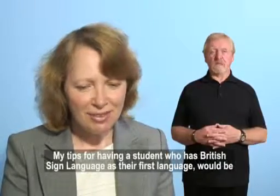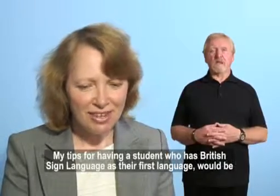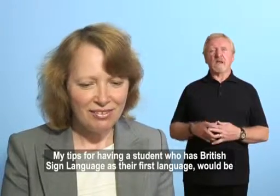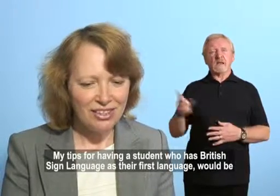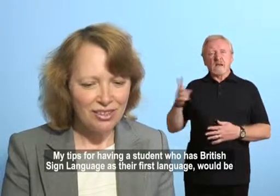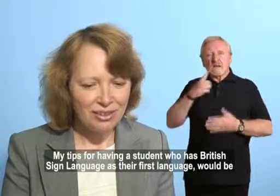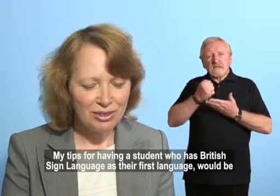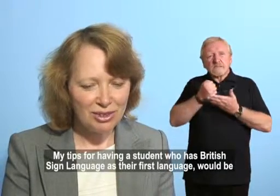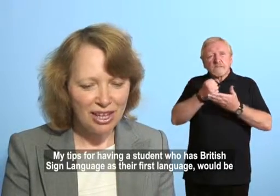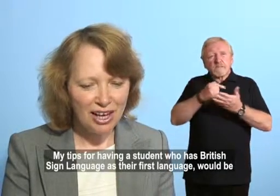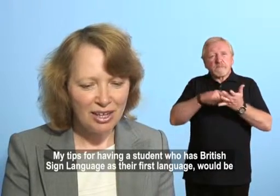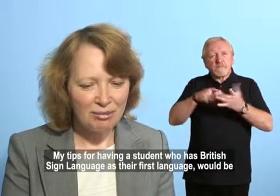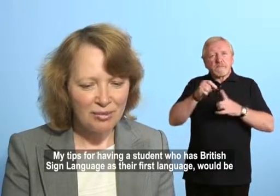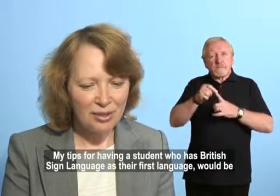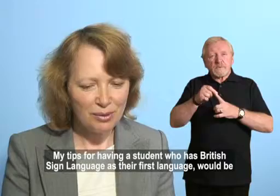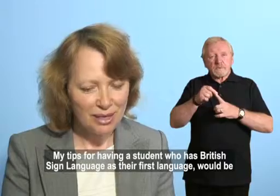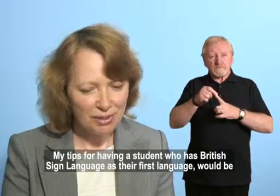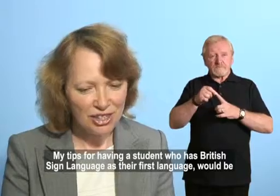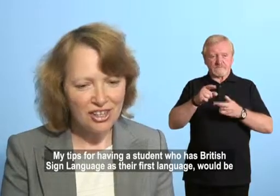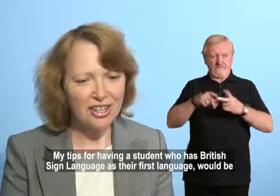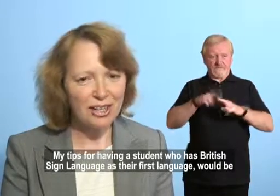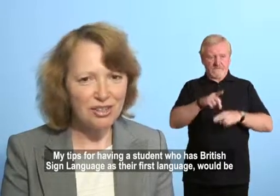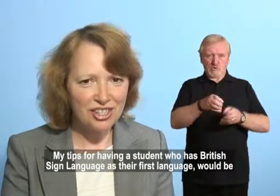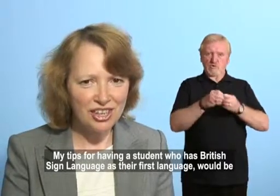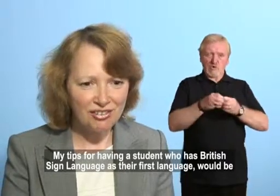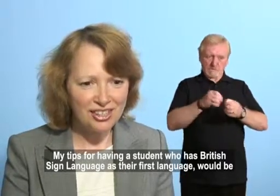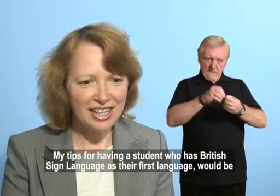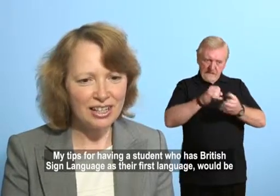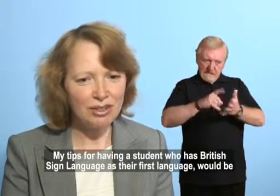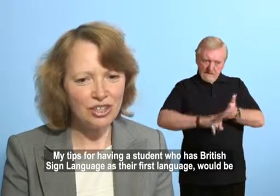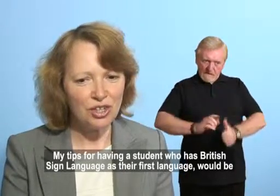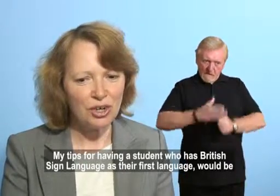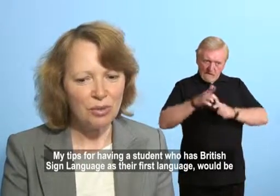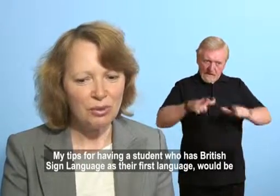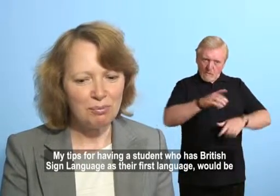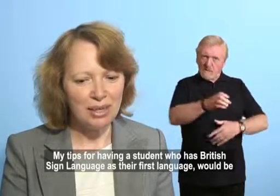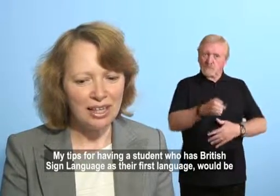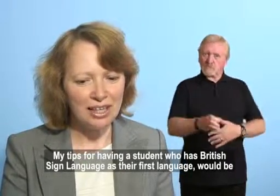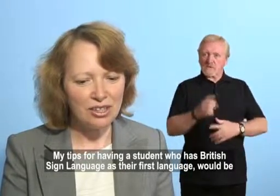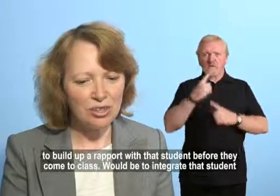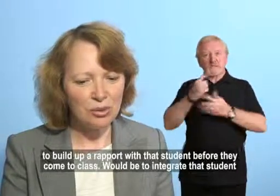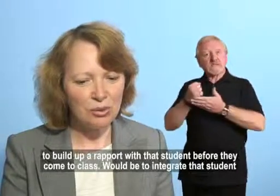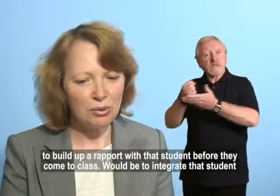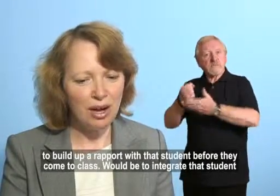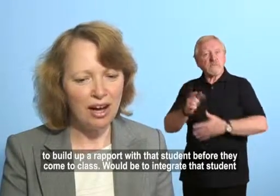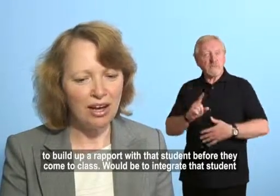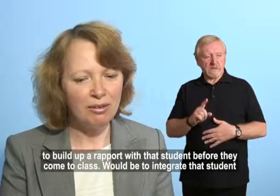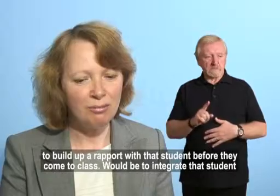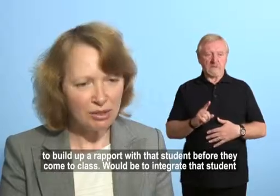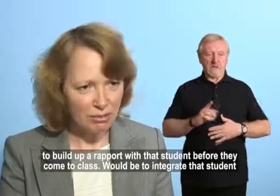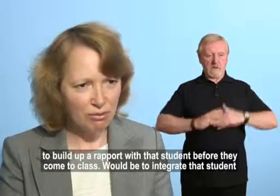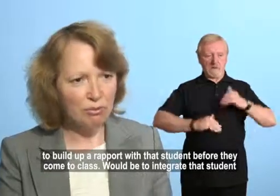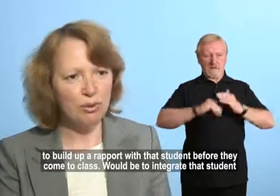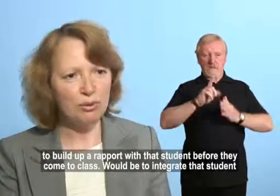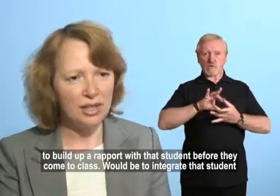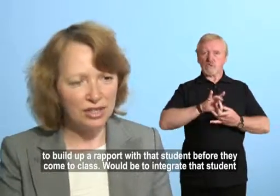My tips for having a student who has British Sign Language as their first language would be to